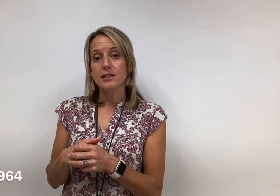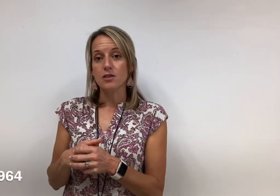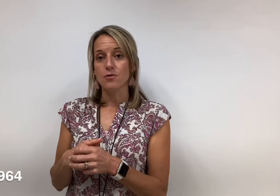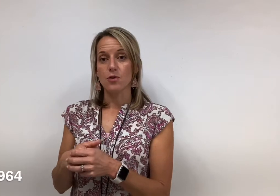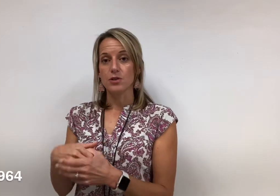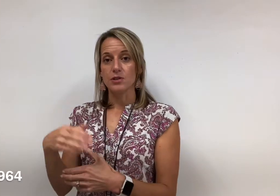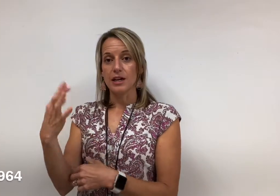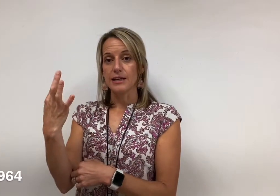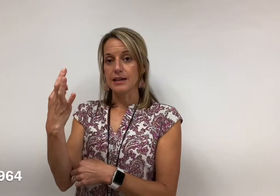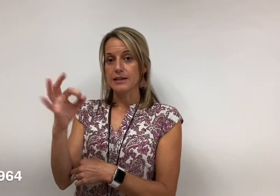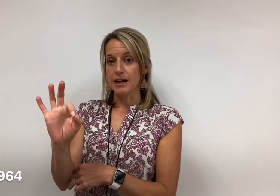1964, you sign